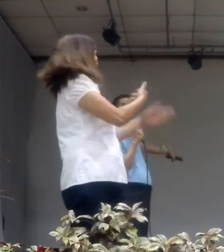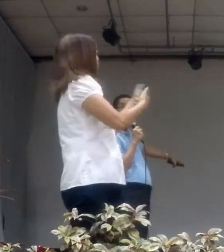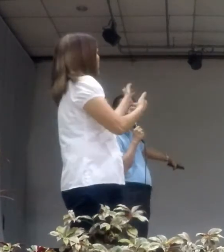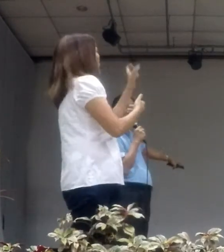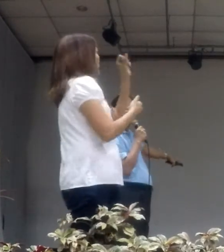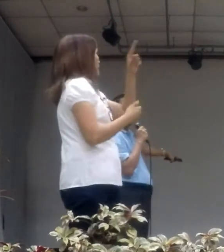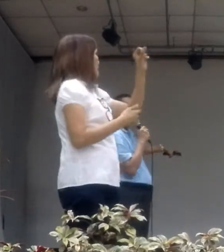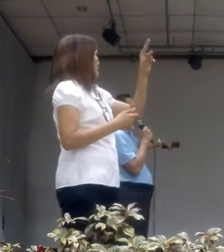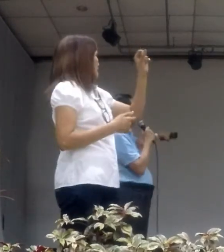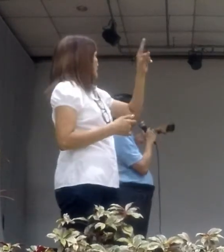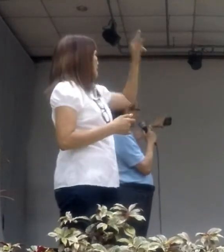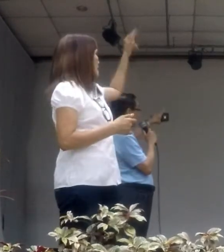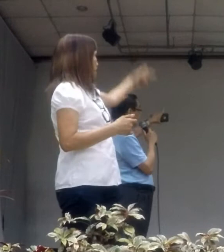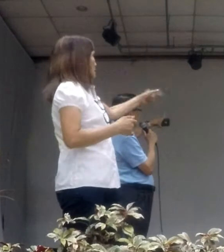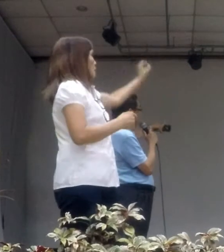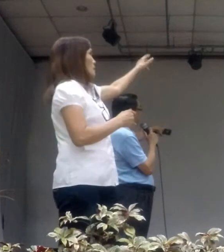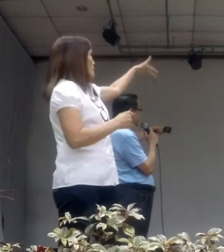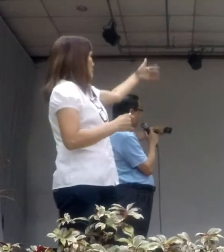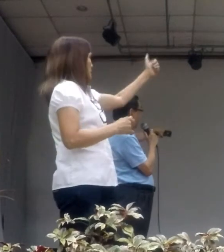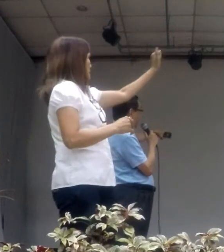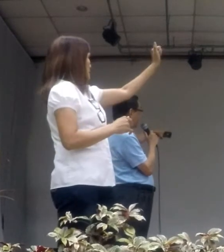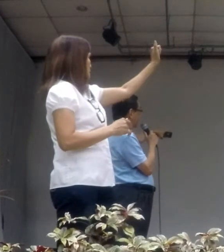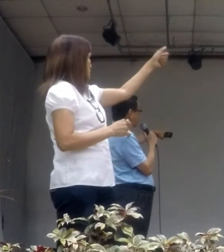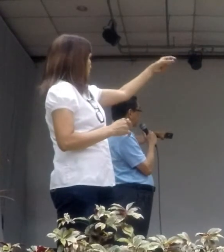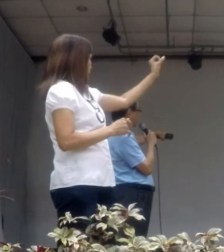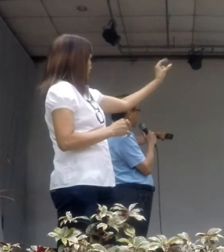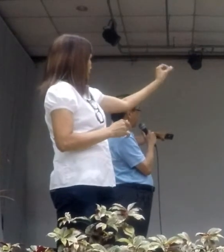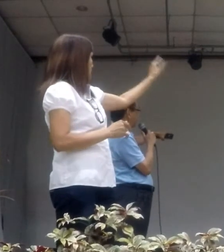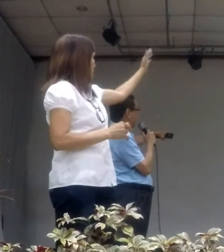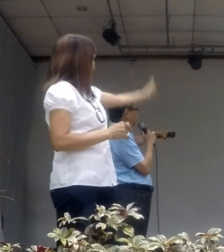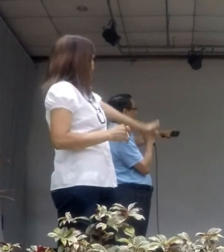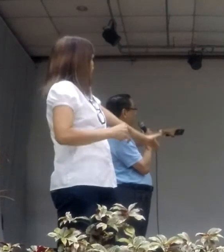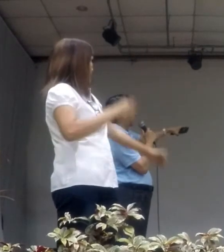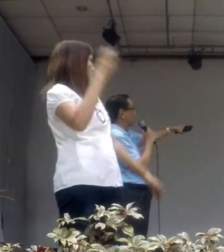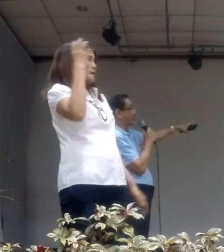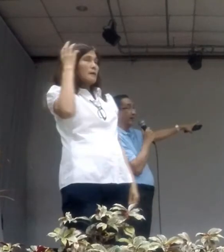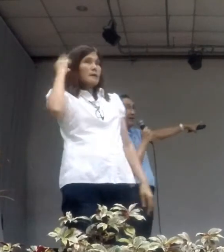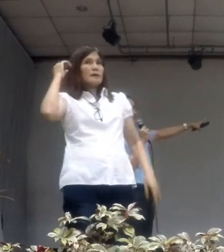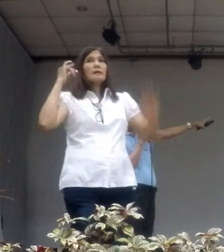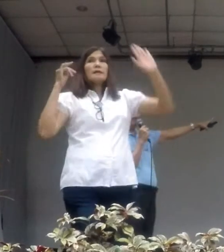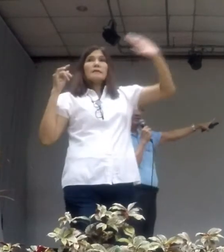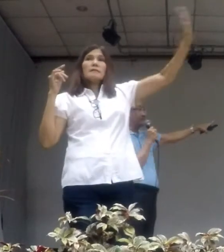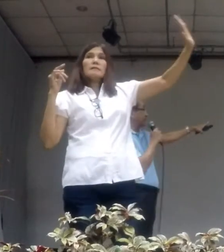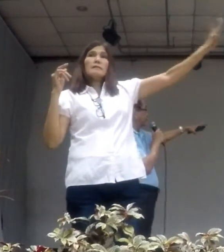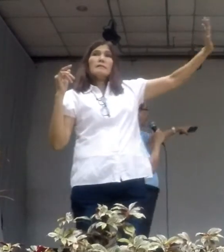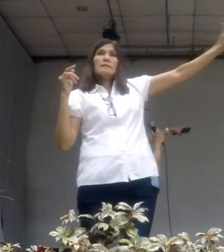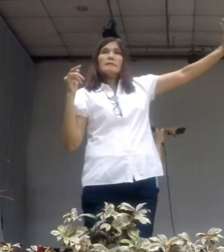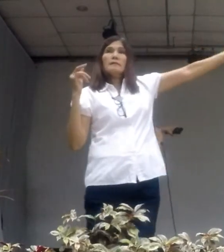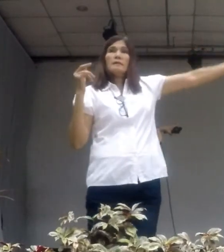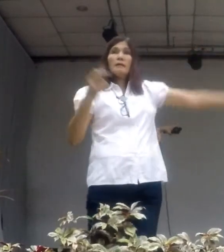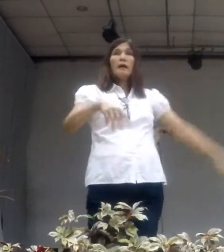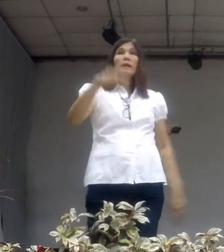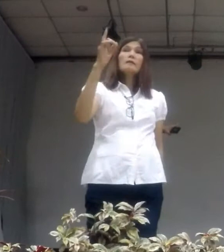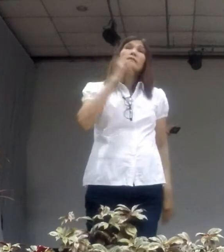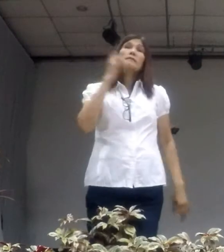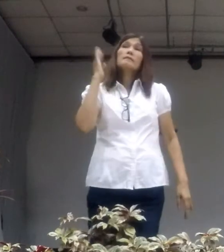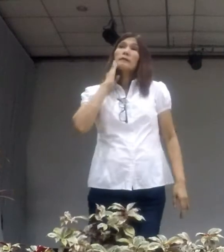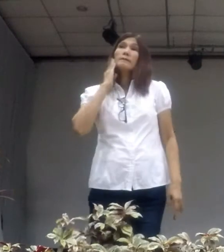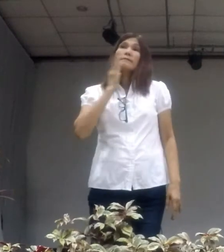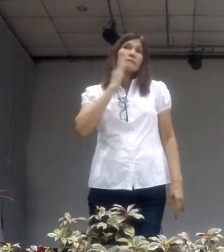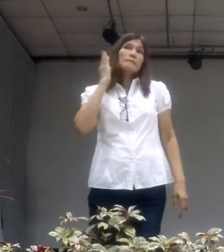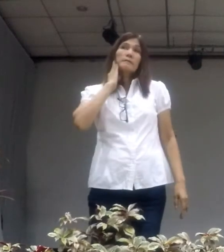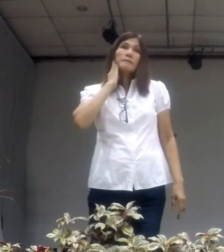11. You will only vote 9 out of the 11. On the right side are the deaf